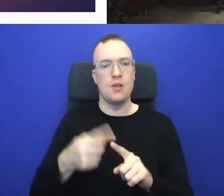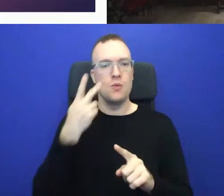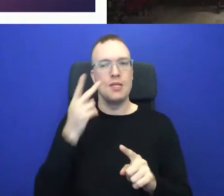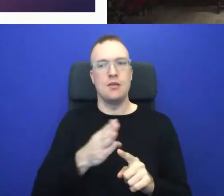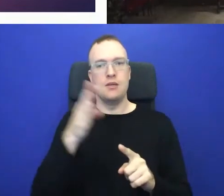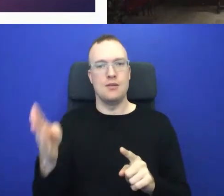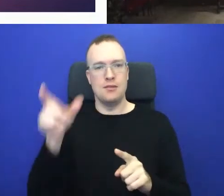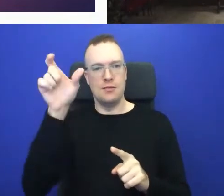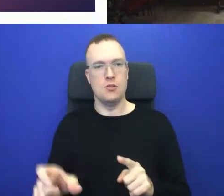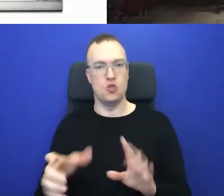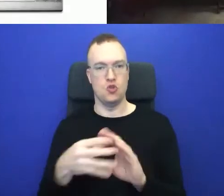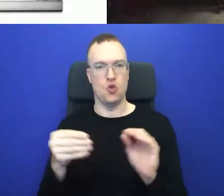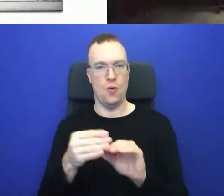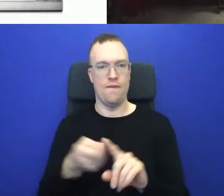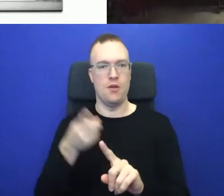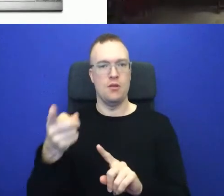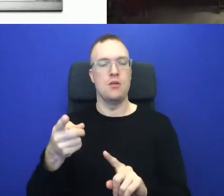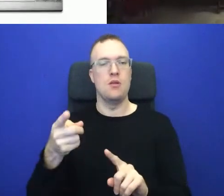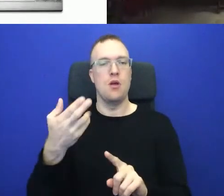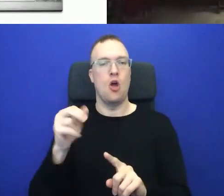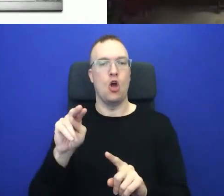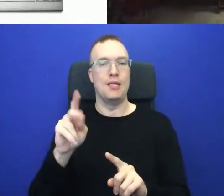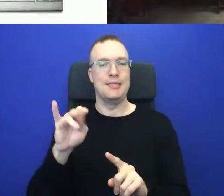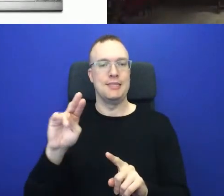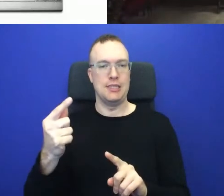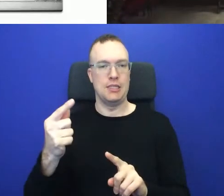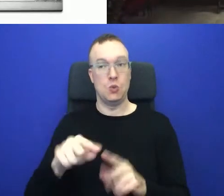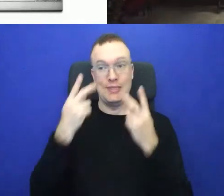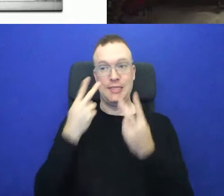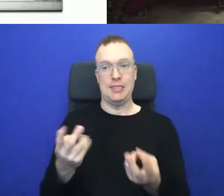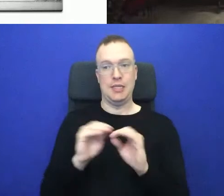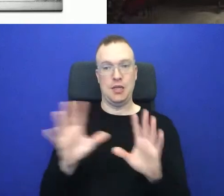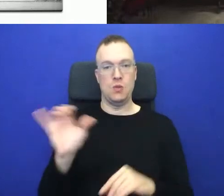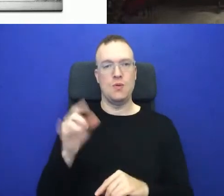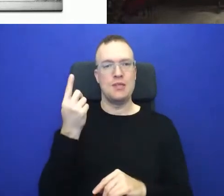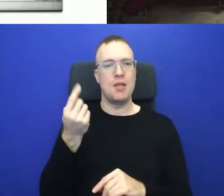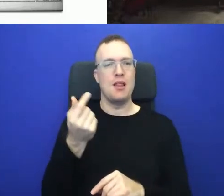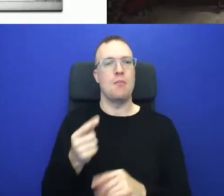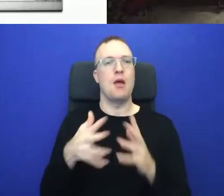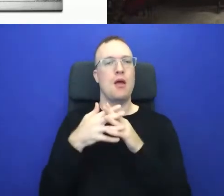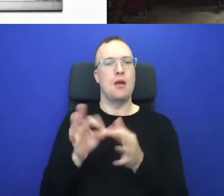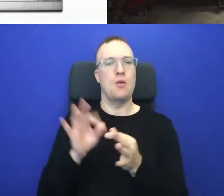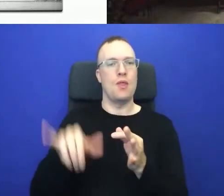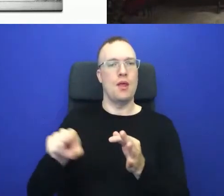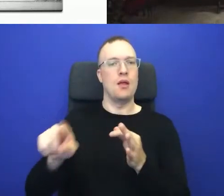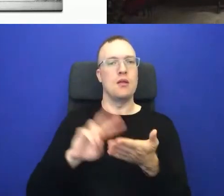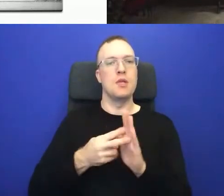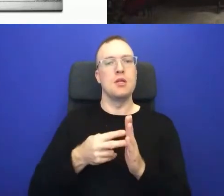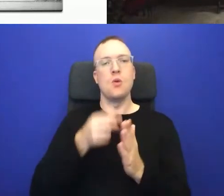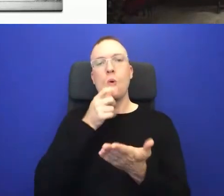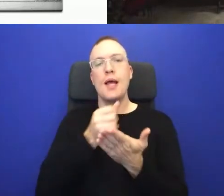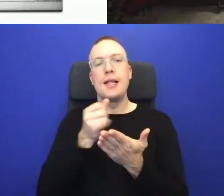give the story of this haunting. And you can see there's something slightly American about that. So the illustrator for the